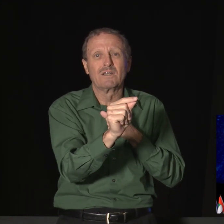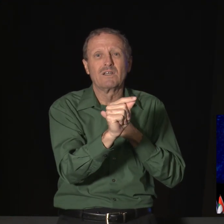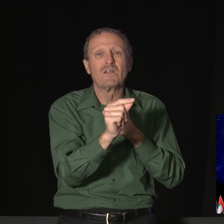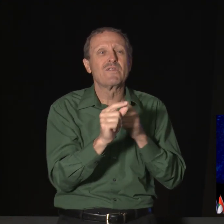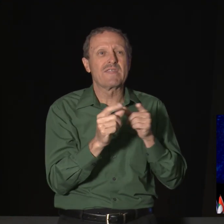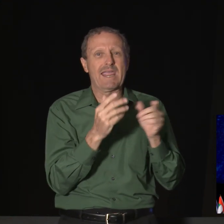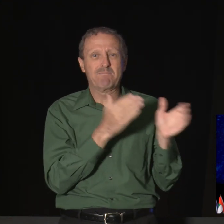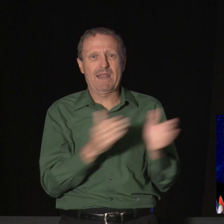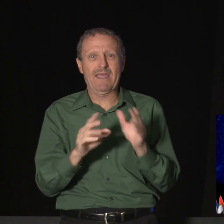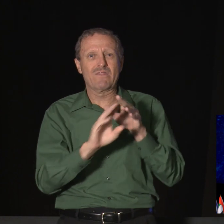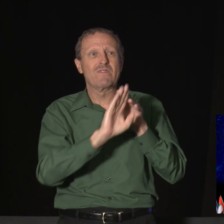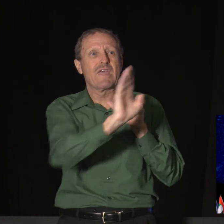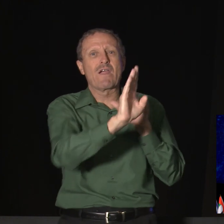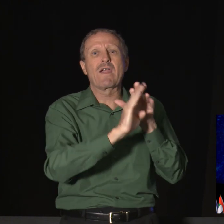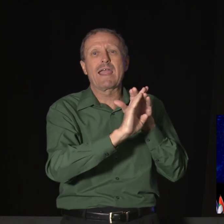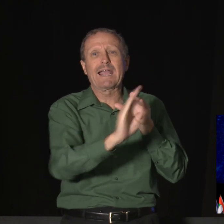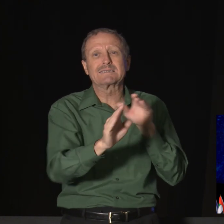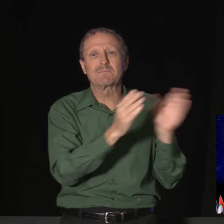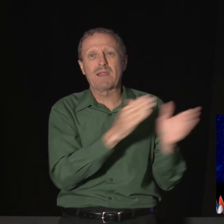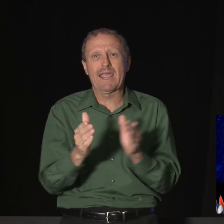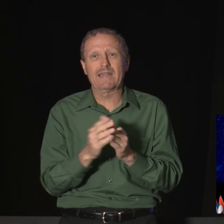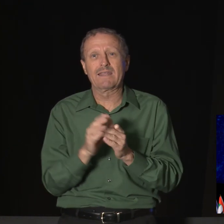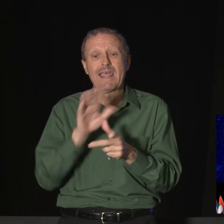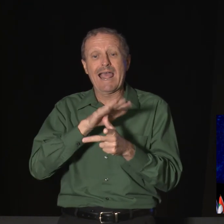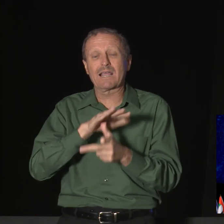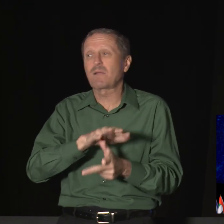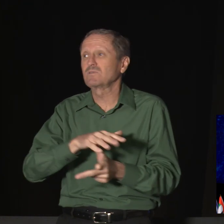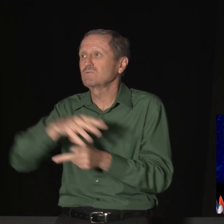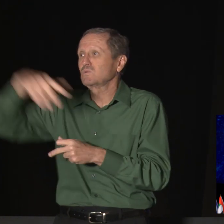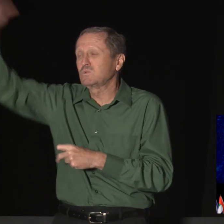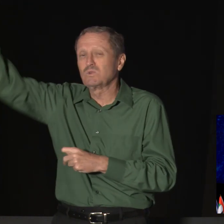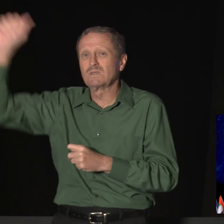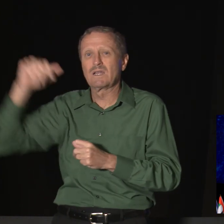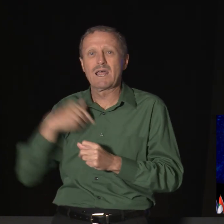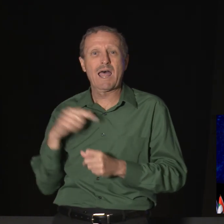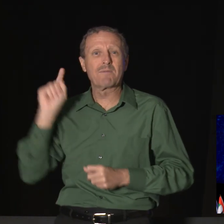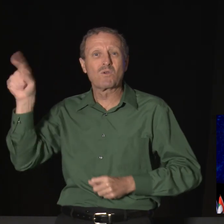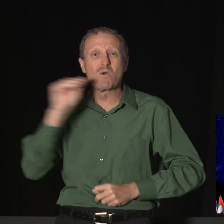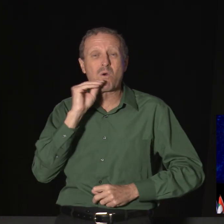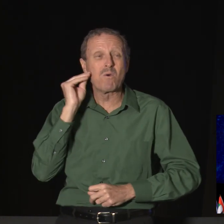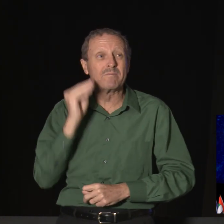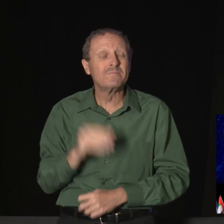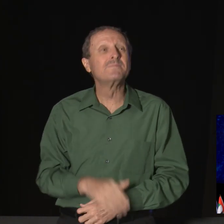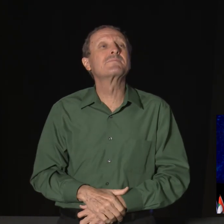plan. The helicopter lifts off, and I'm headed home.